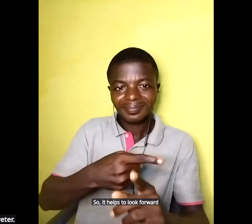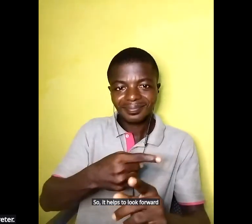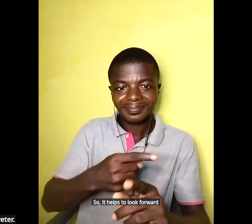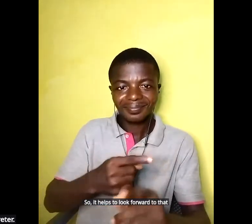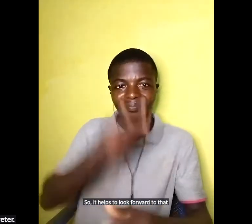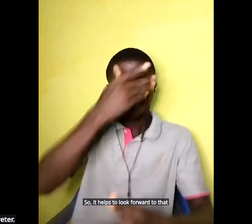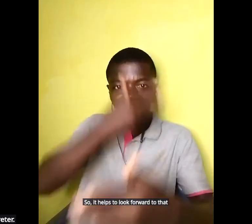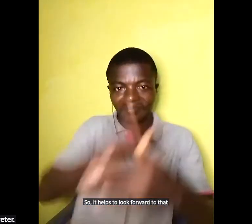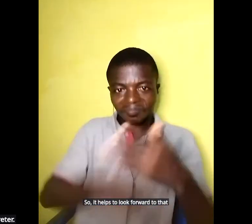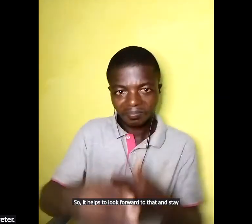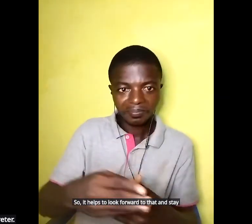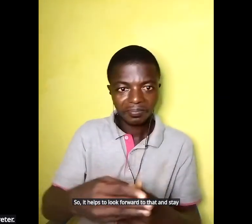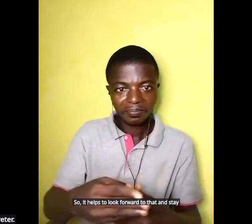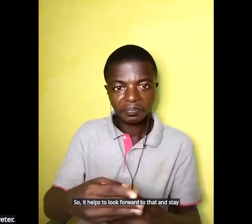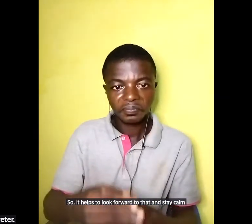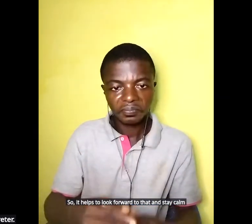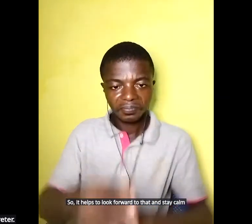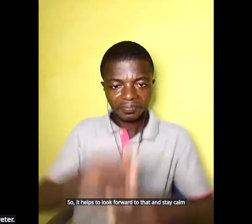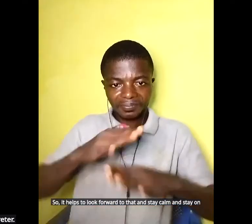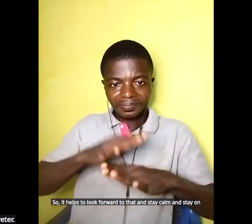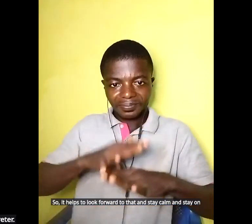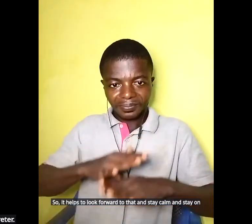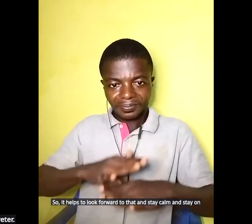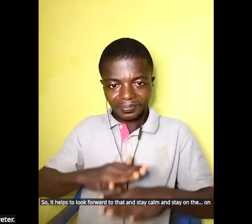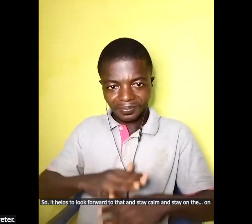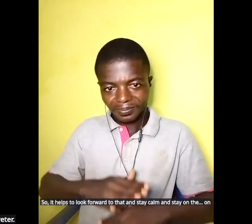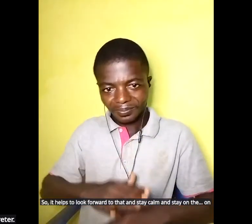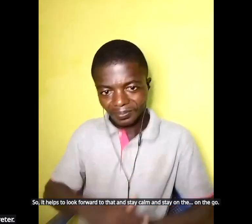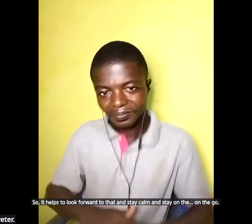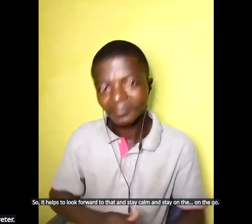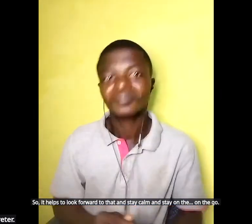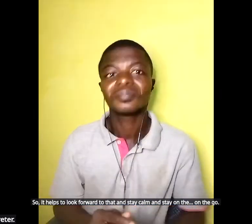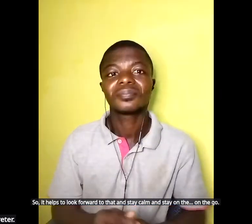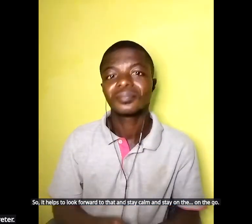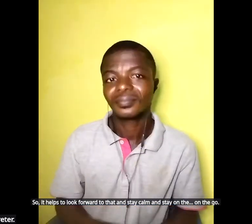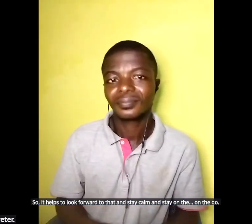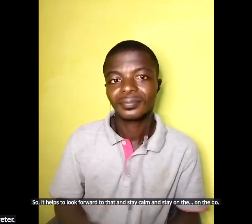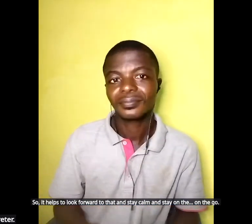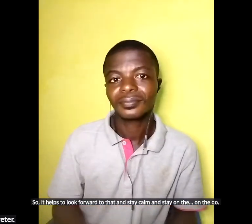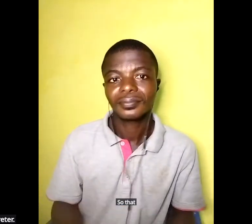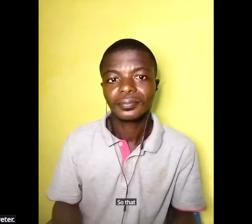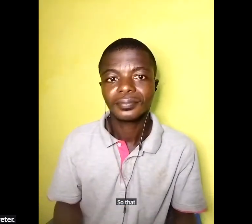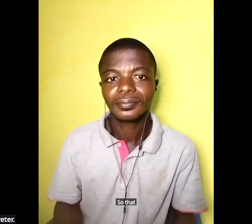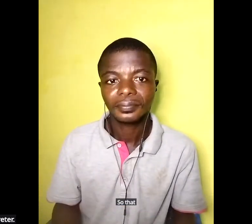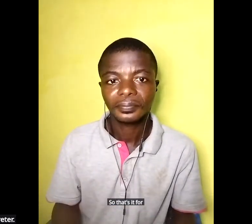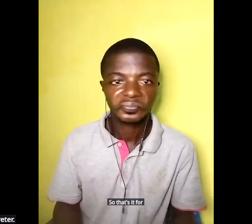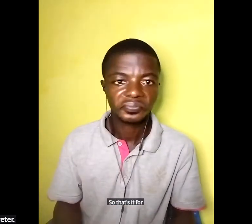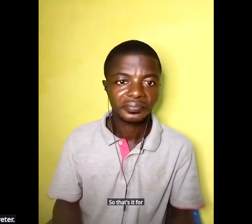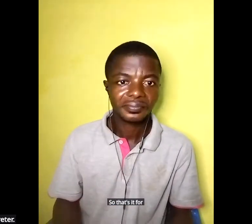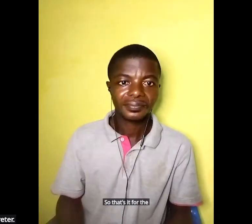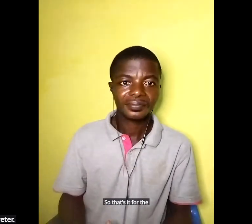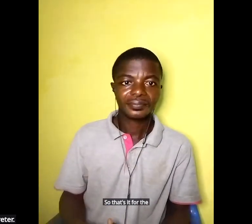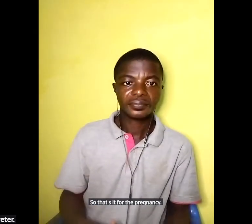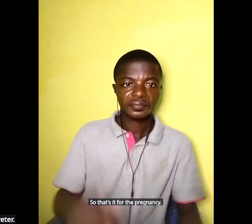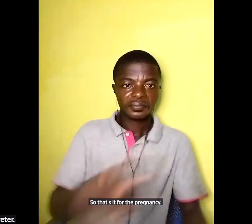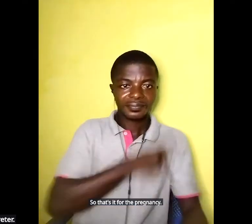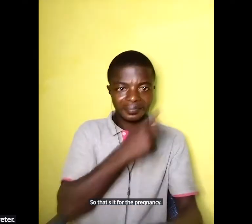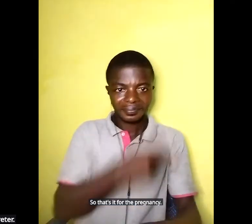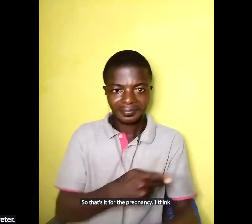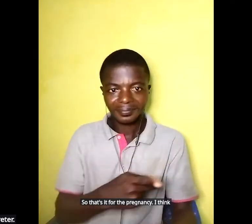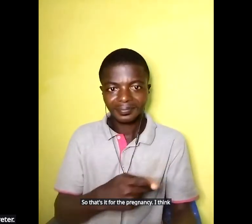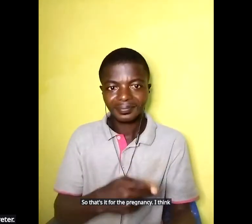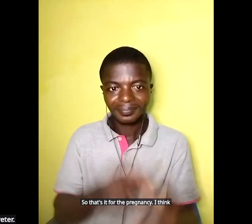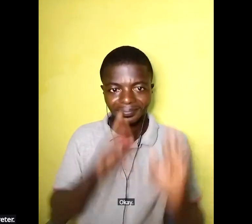that and stay calm and stay on the goal. So that's it for the pregnancy. I think